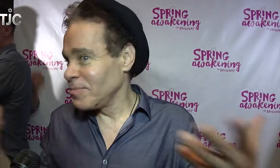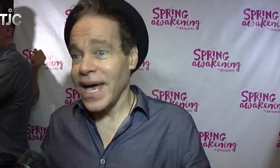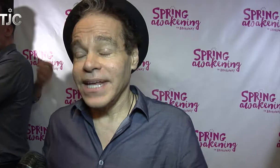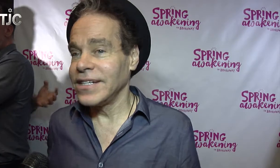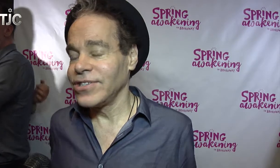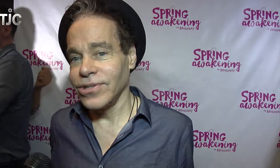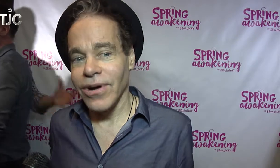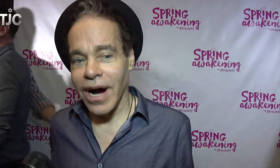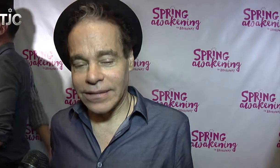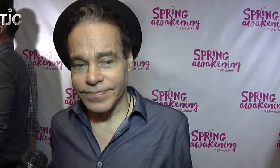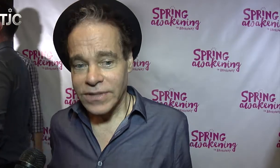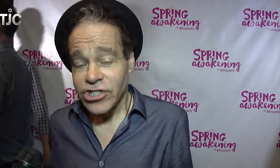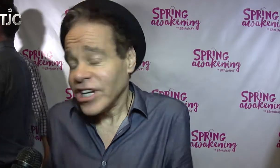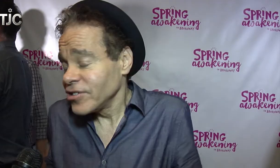made into gesture.